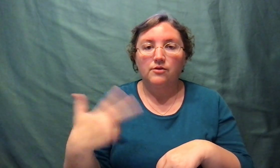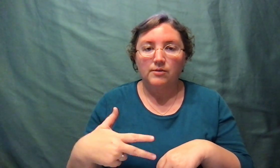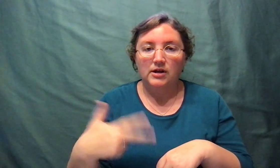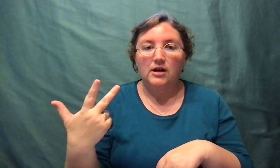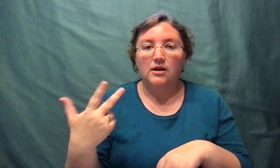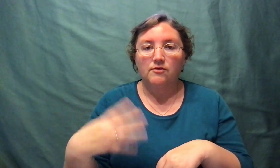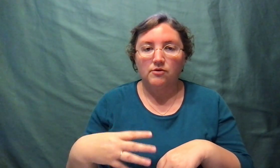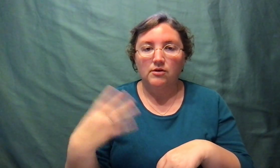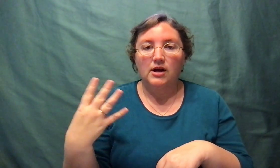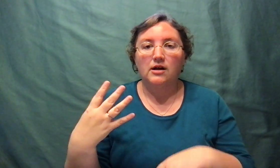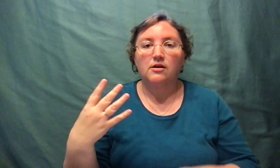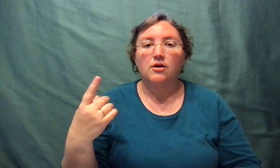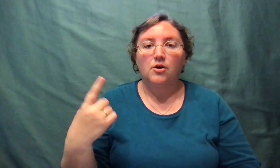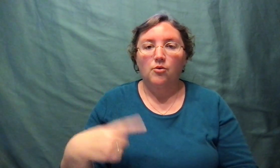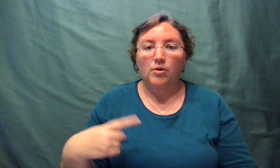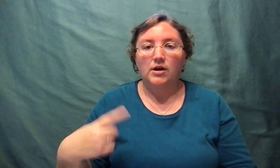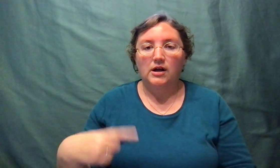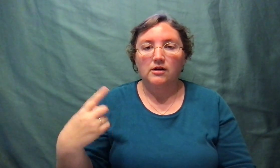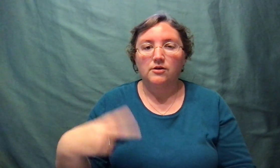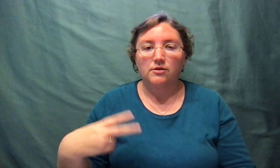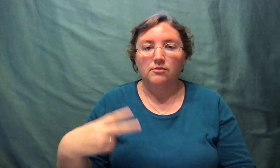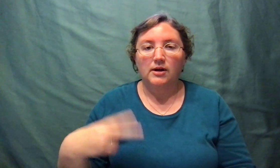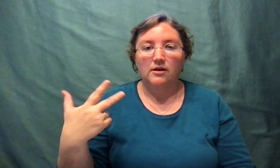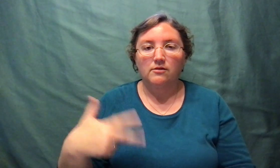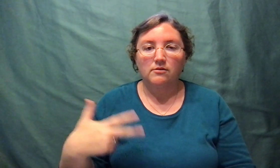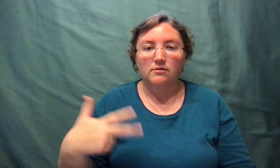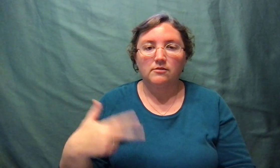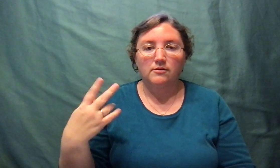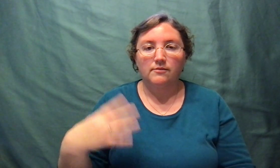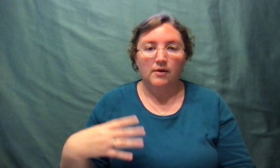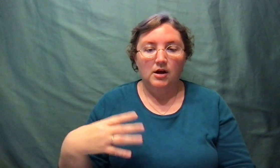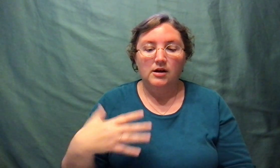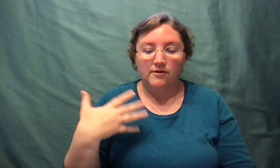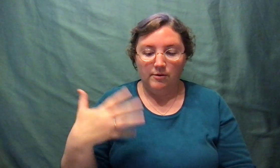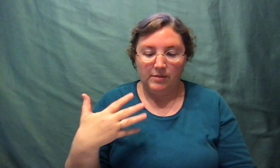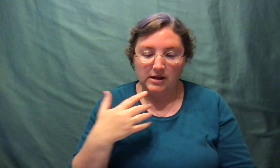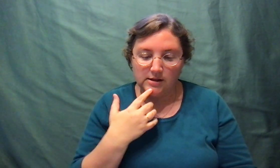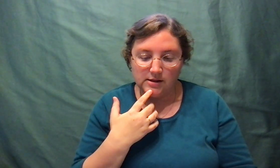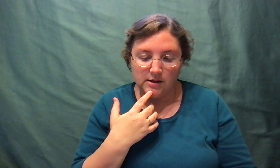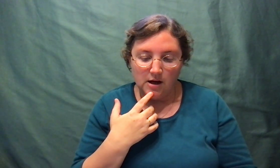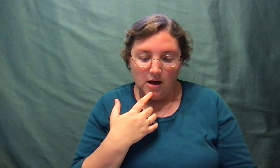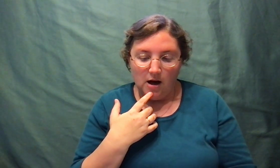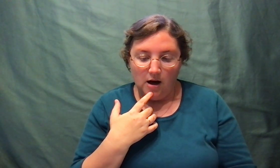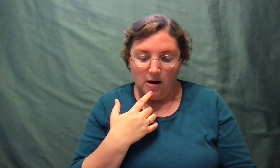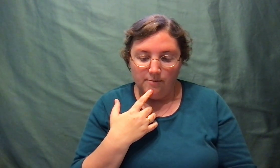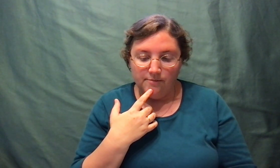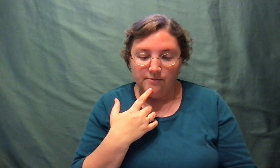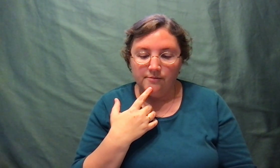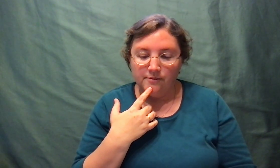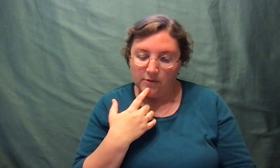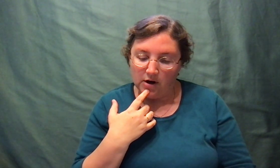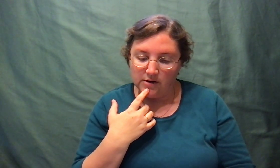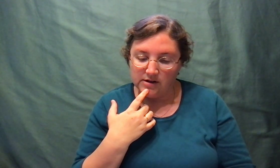3 and 4 and 1 and 2 and different beats on the side